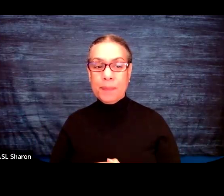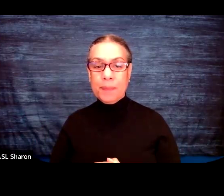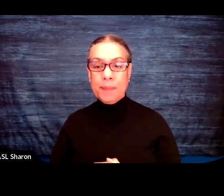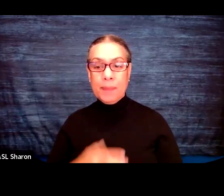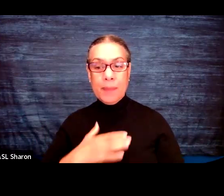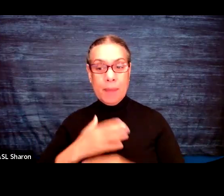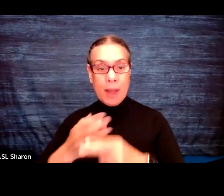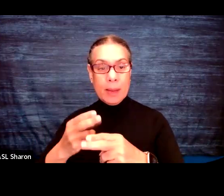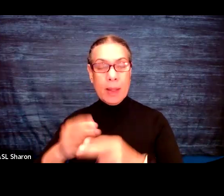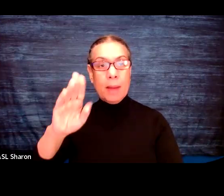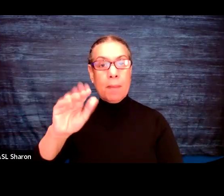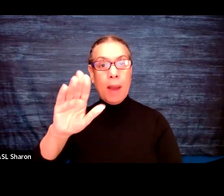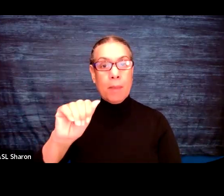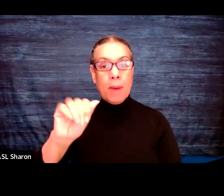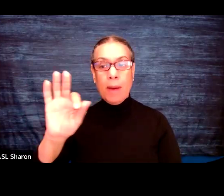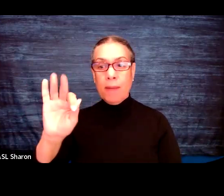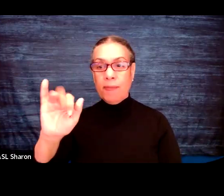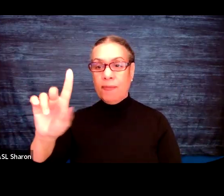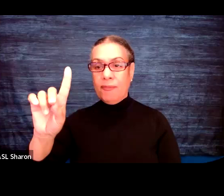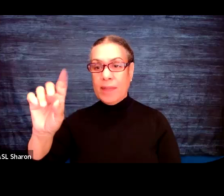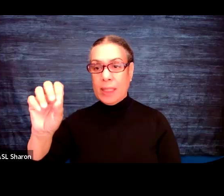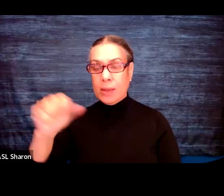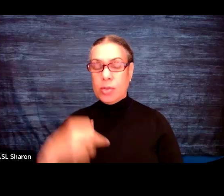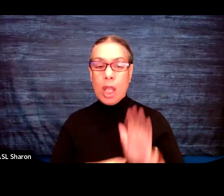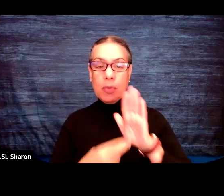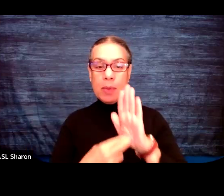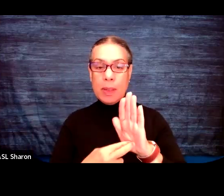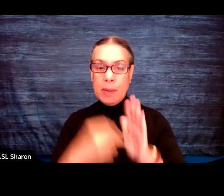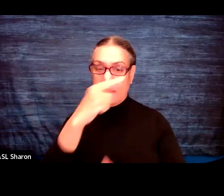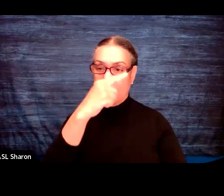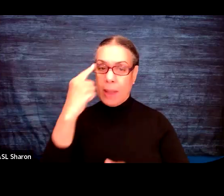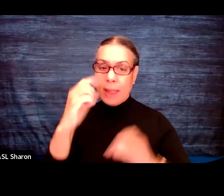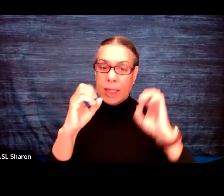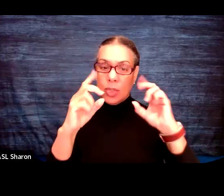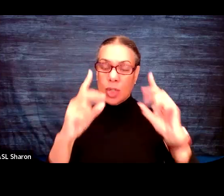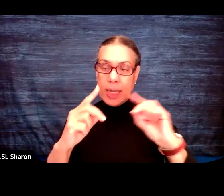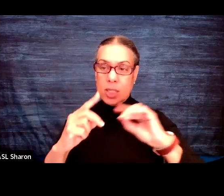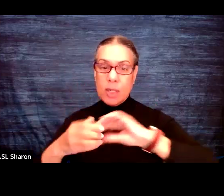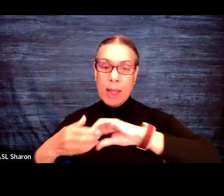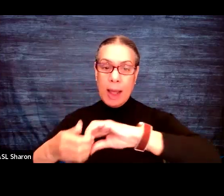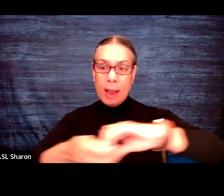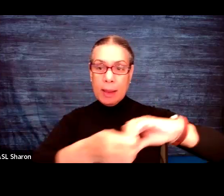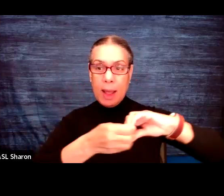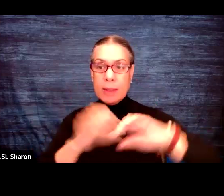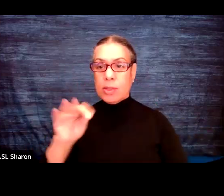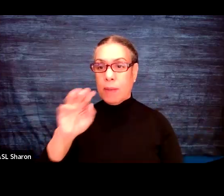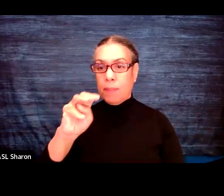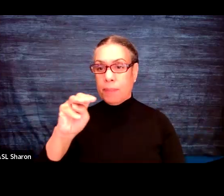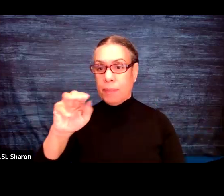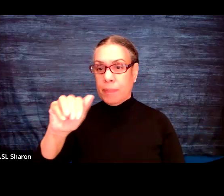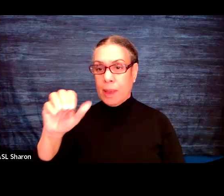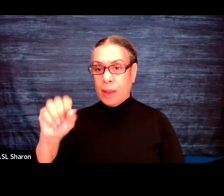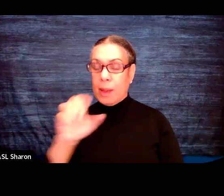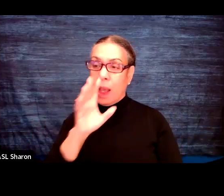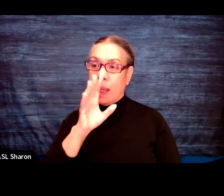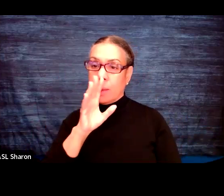My name is Barbara Fields, and I'm representing the Black Educators Alliance of Massachusetts. I speak to you this